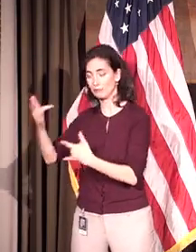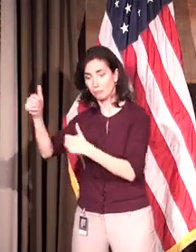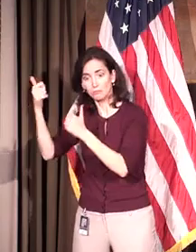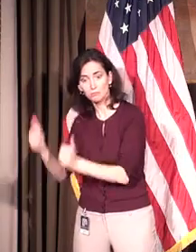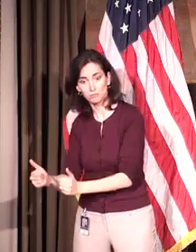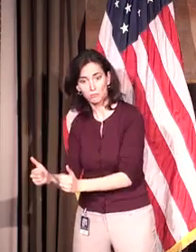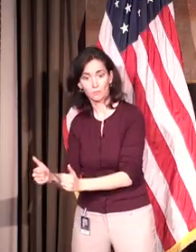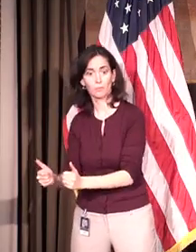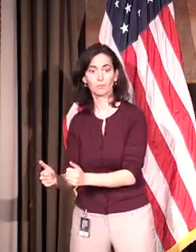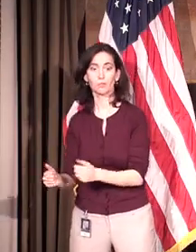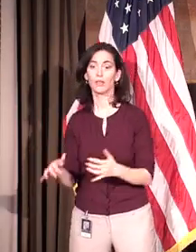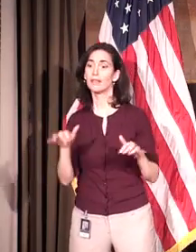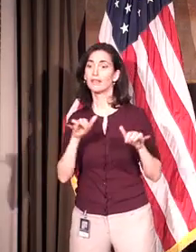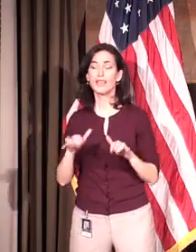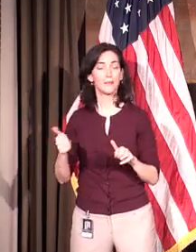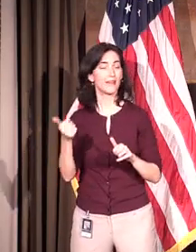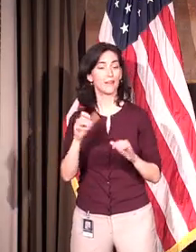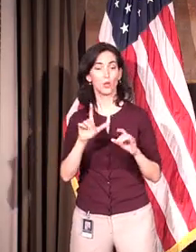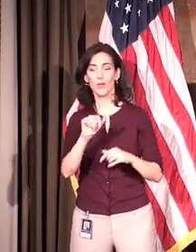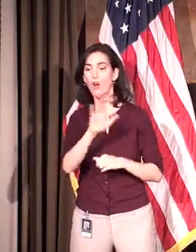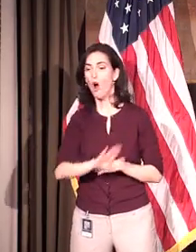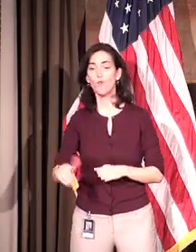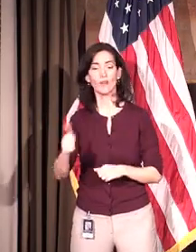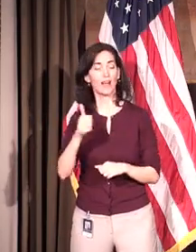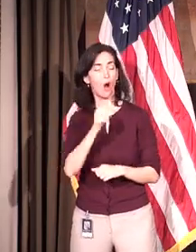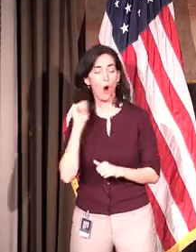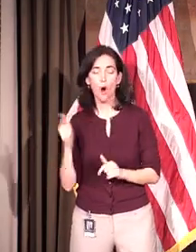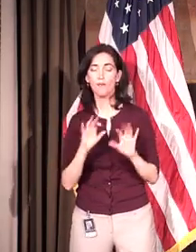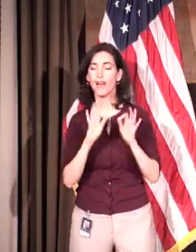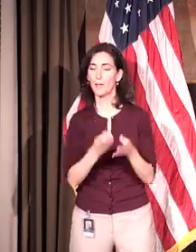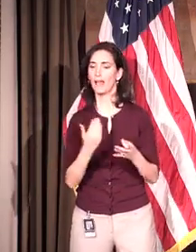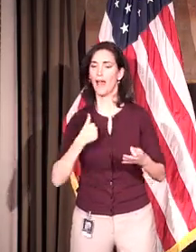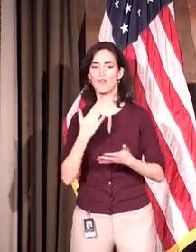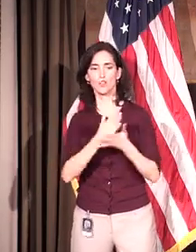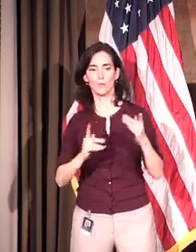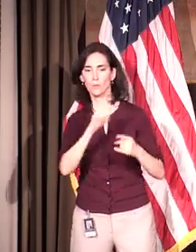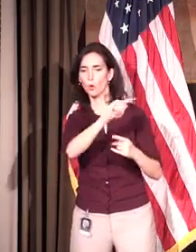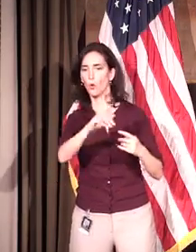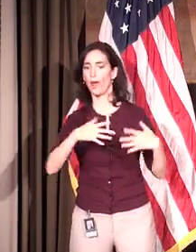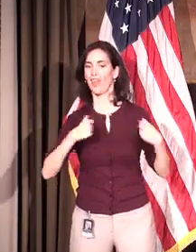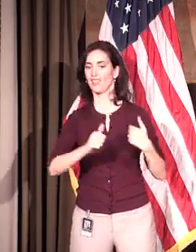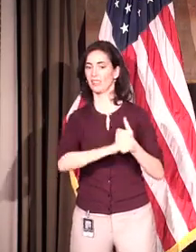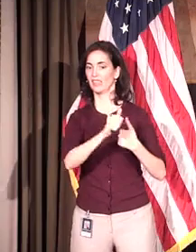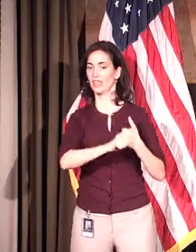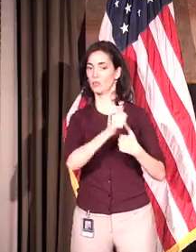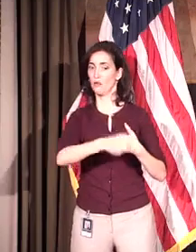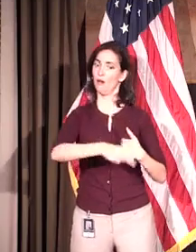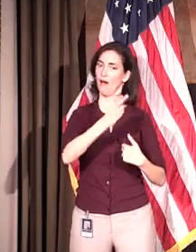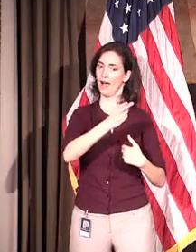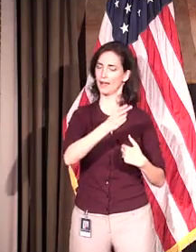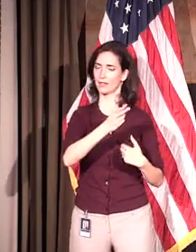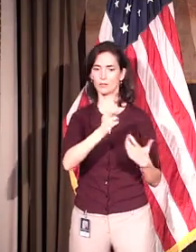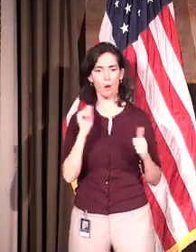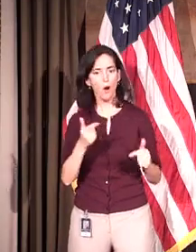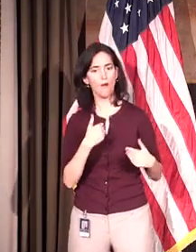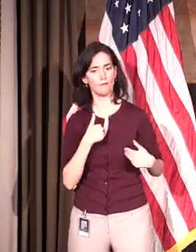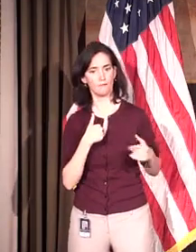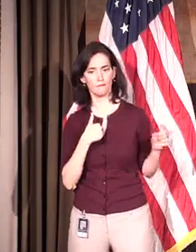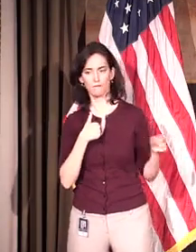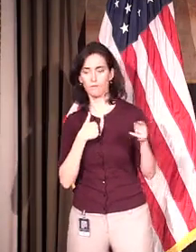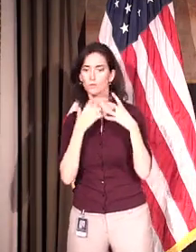in Louisiana who doesn't have people who are vulnerable. So let's just please be very conscious of all of this, and let's be